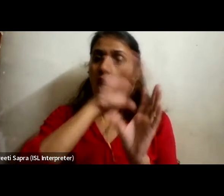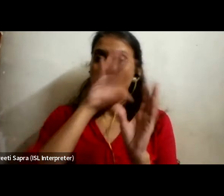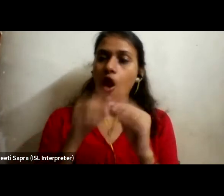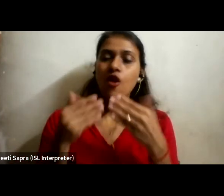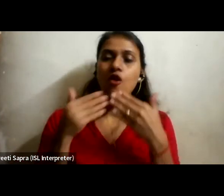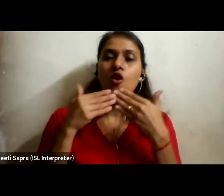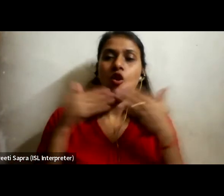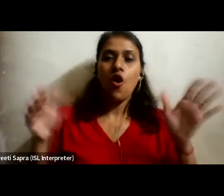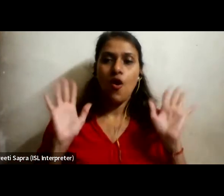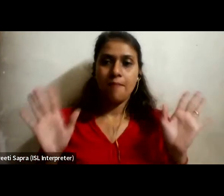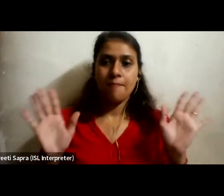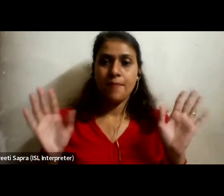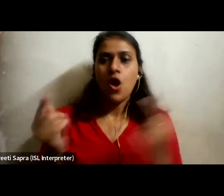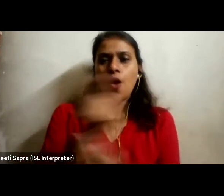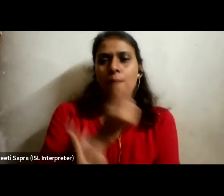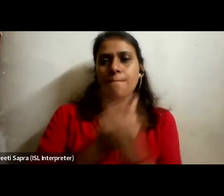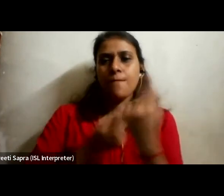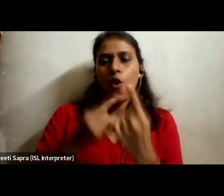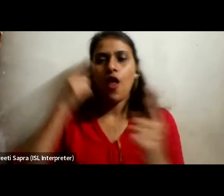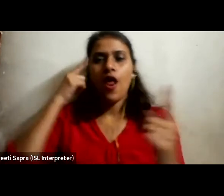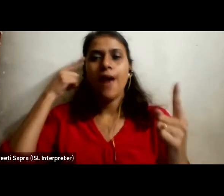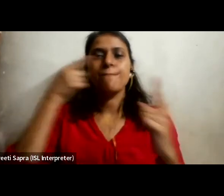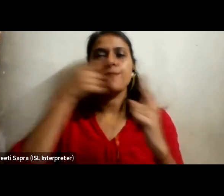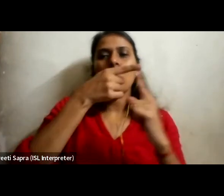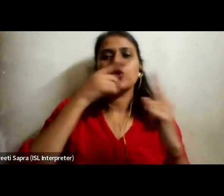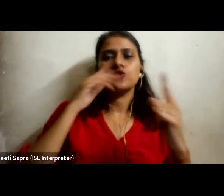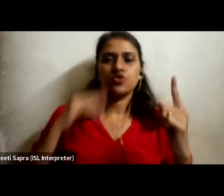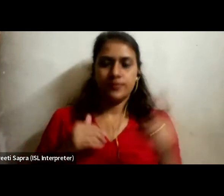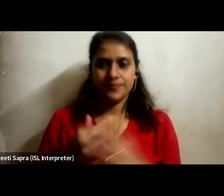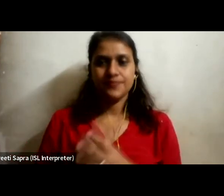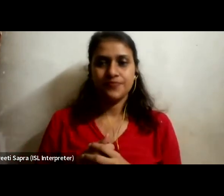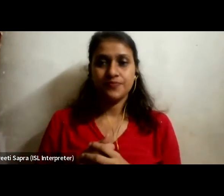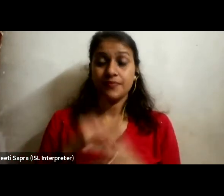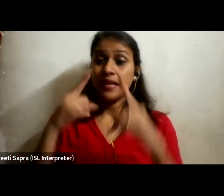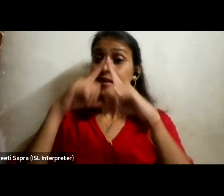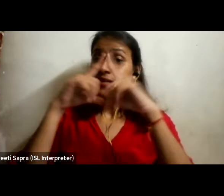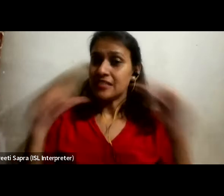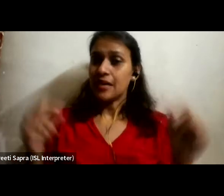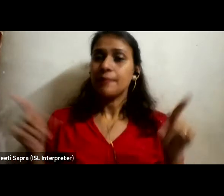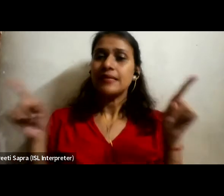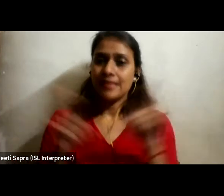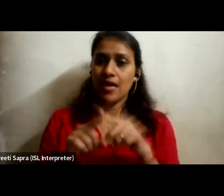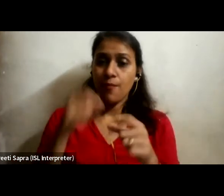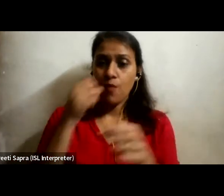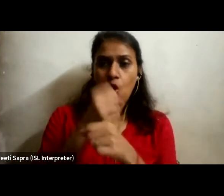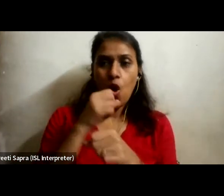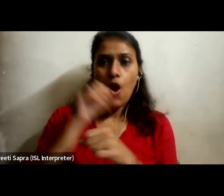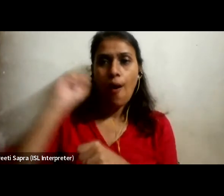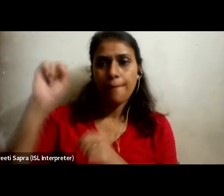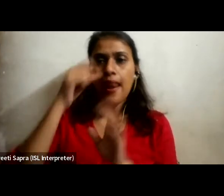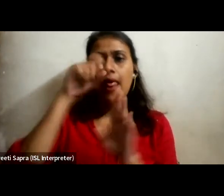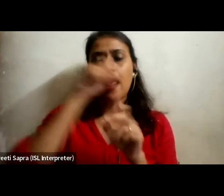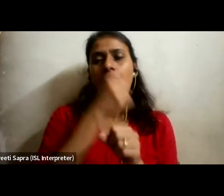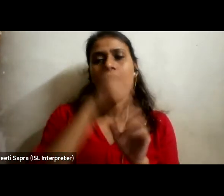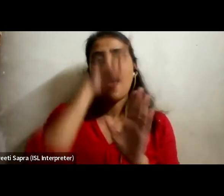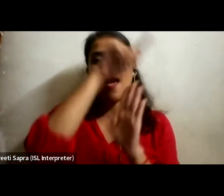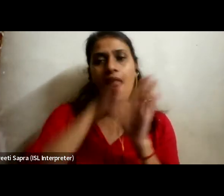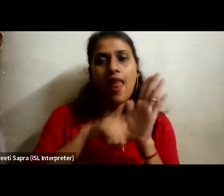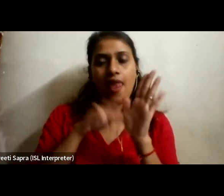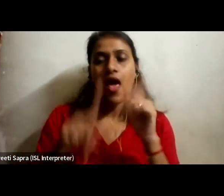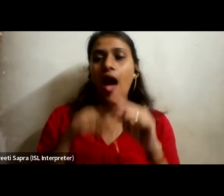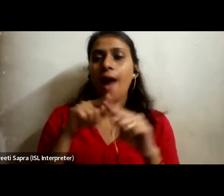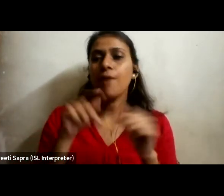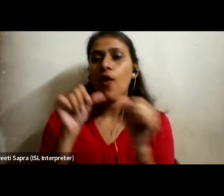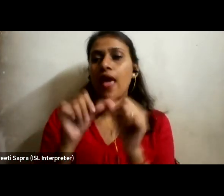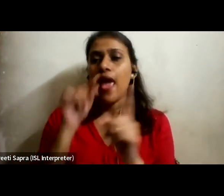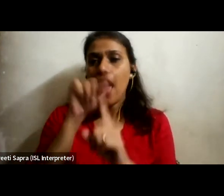highly political approach to regulation. And then in Japan, you've got the governance guidelines, so the practice of AI principles.